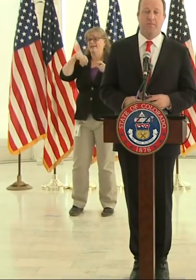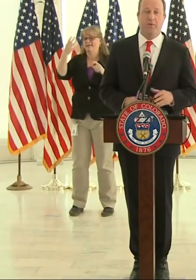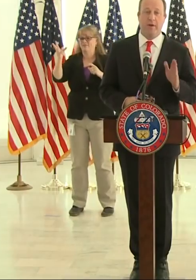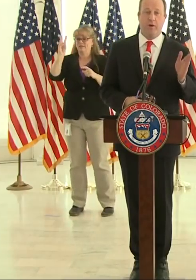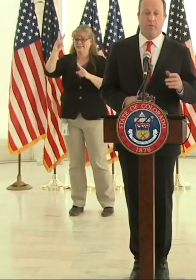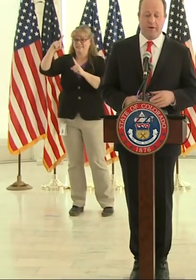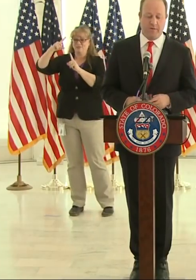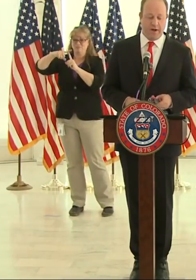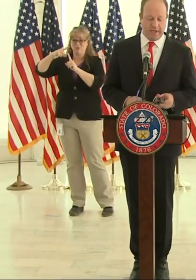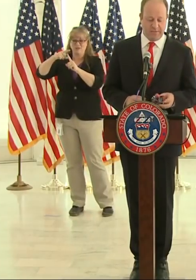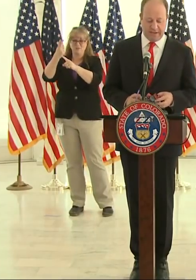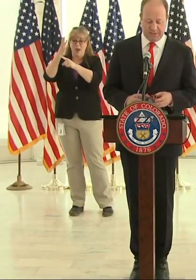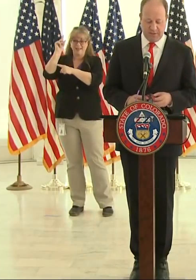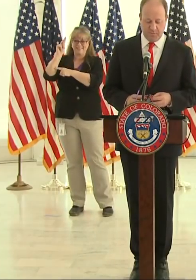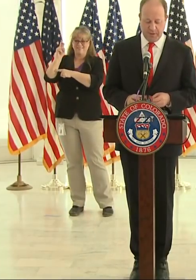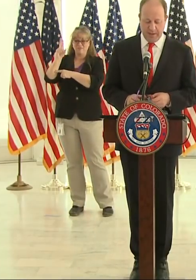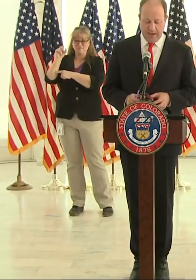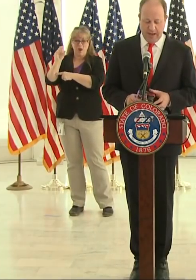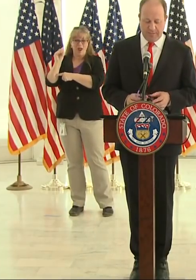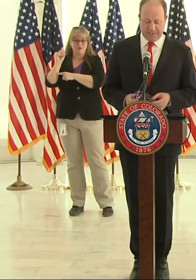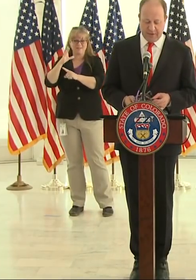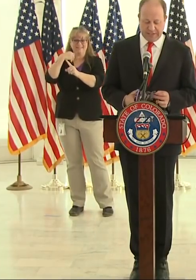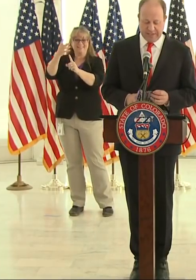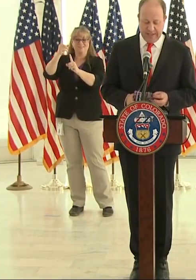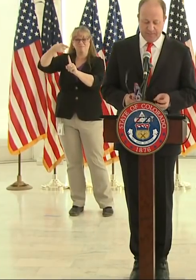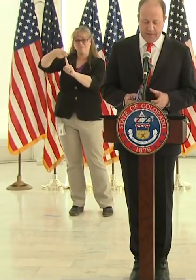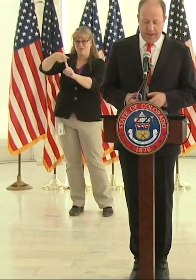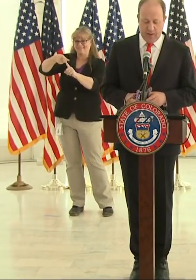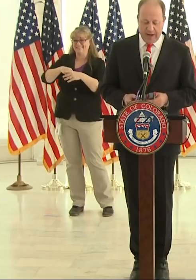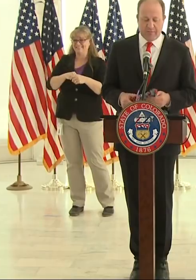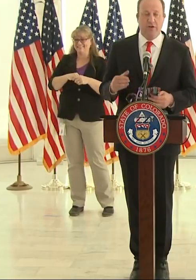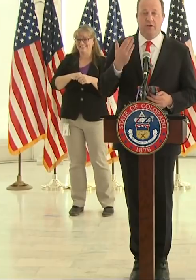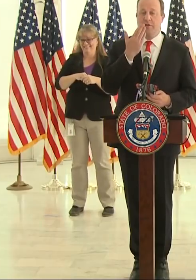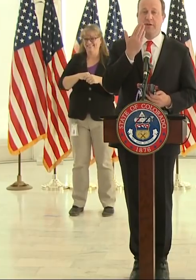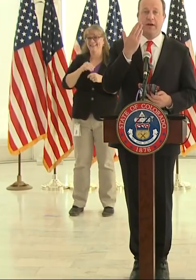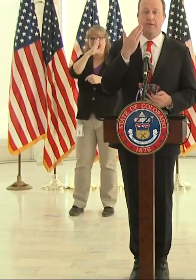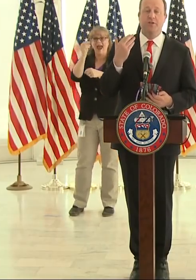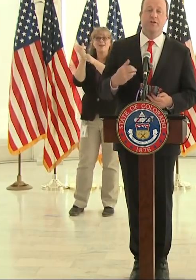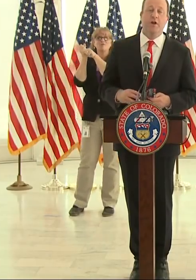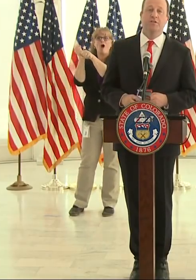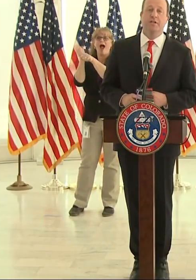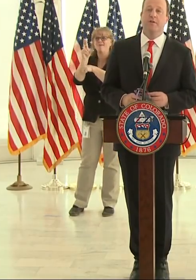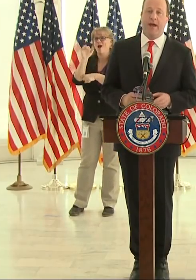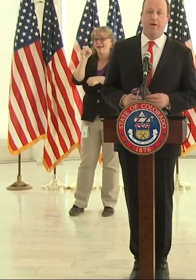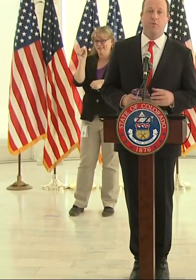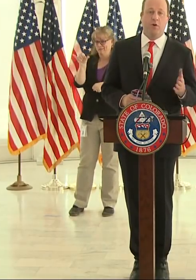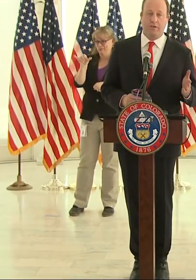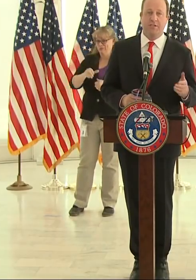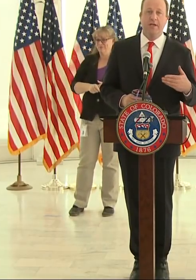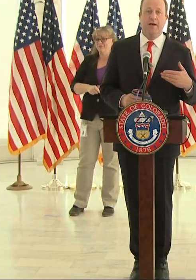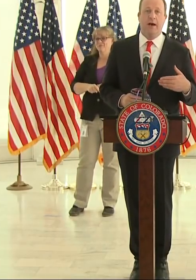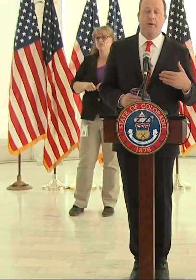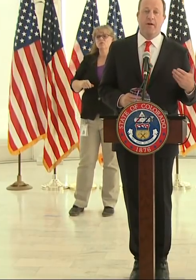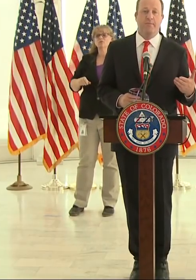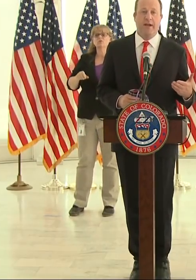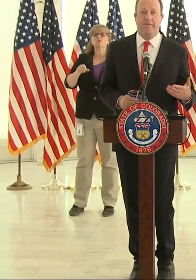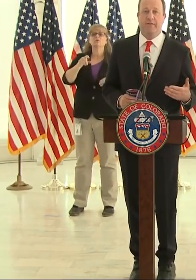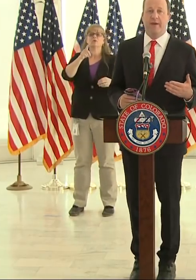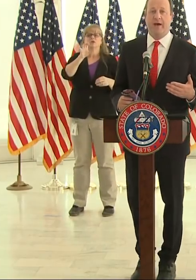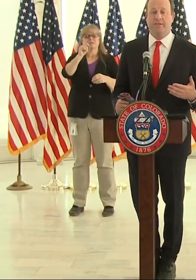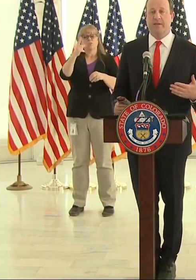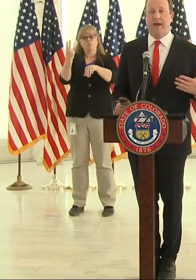solo shot point, 1 point for Rocky's mask too. But seriously, whatever you can do that covers your nose and your mouth works. Part